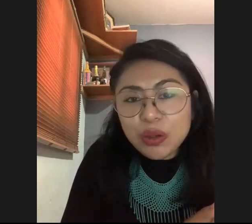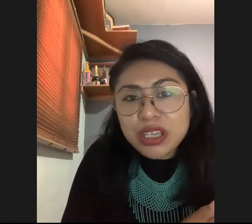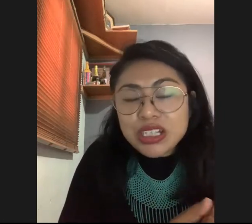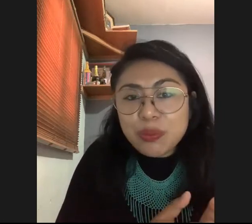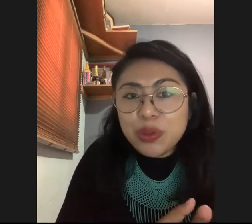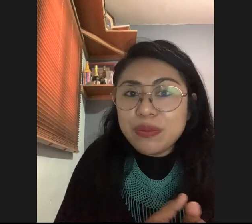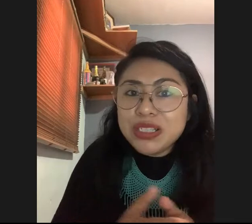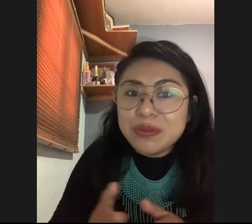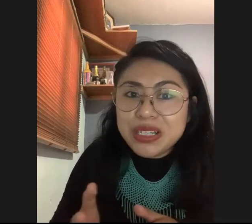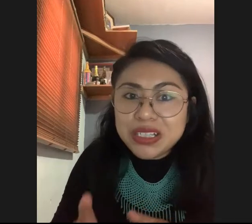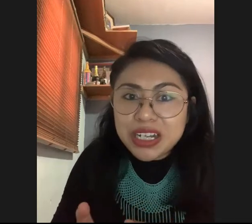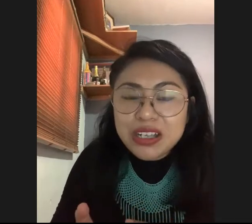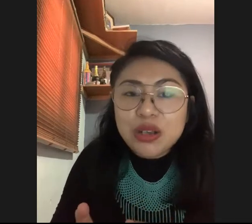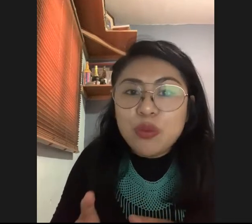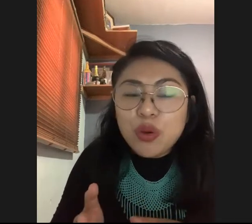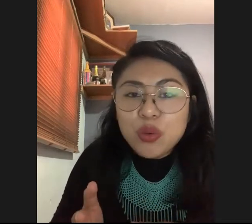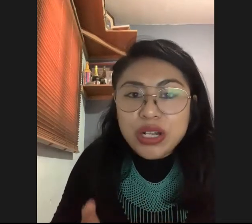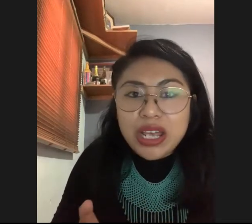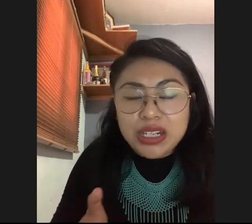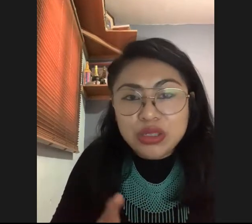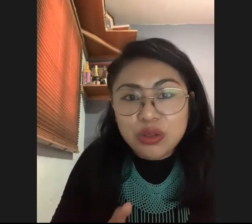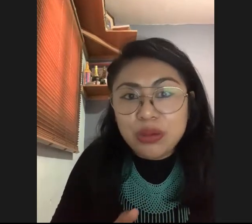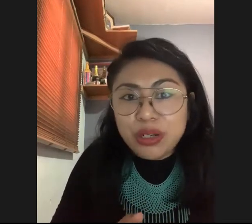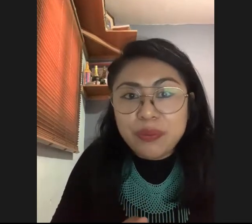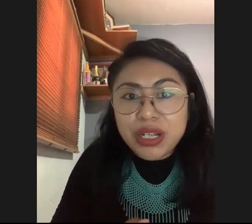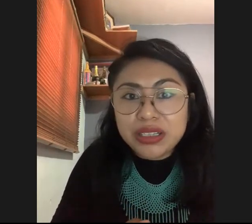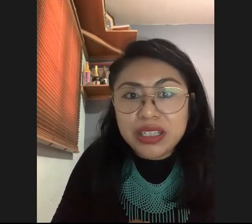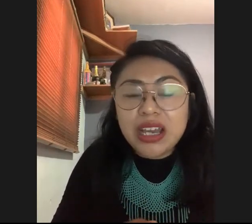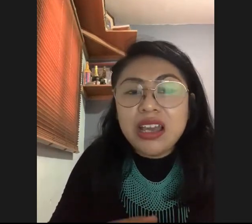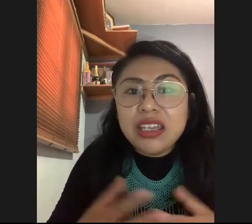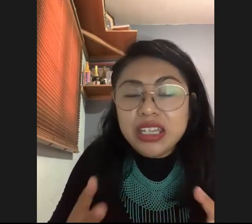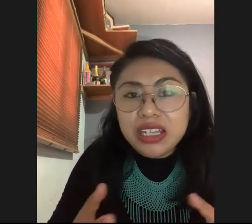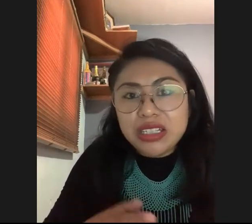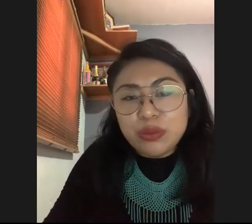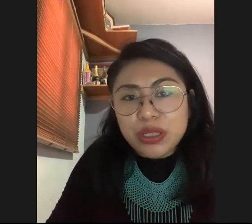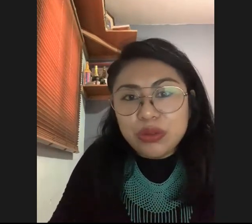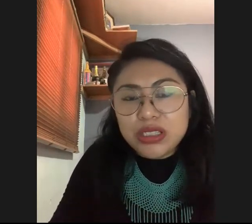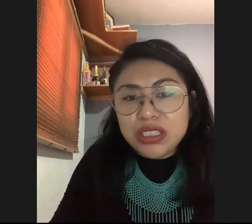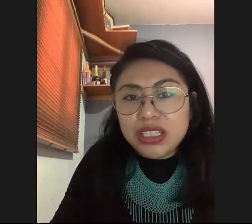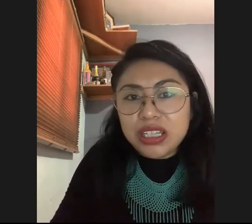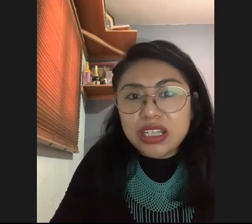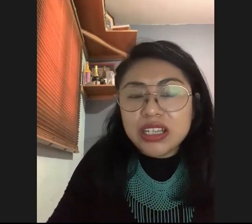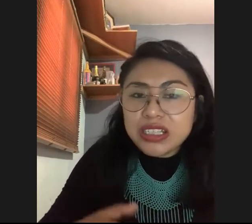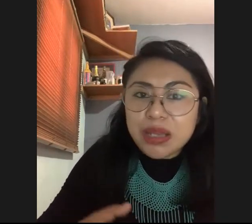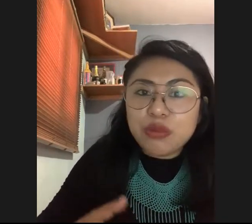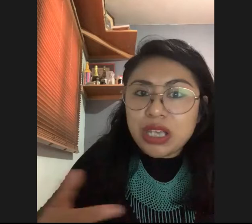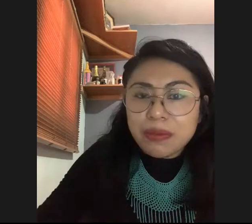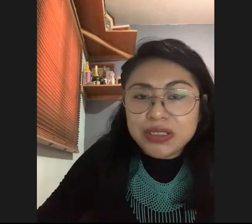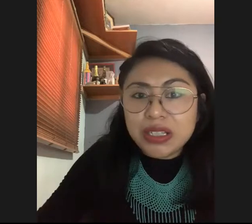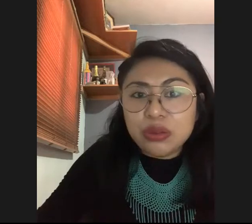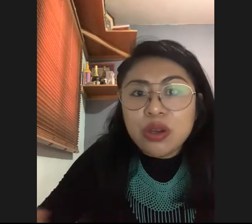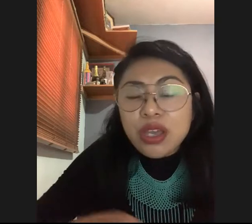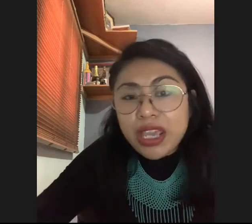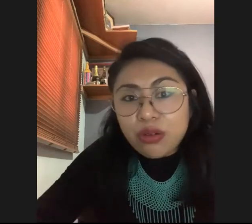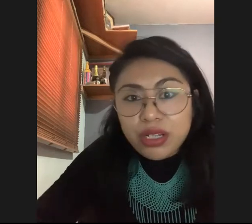help, in the health plan for 2017, we can see that as a good practice, and